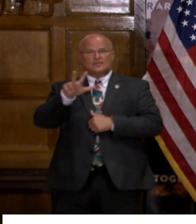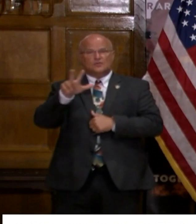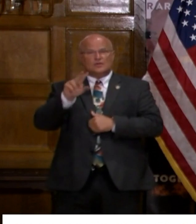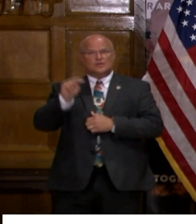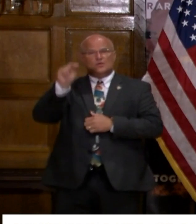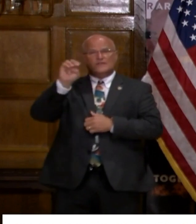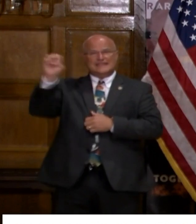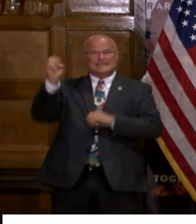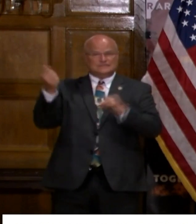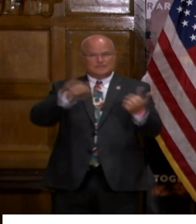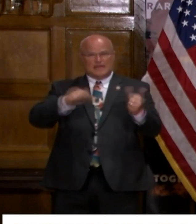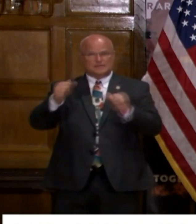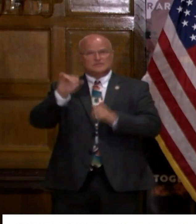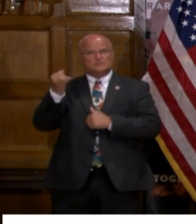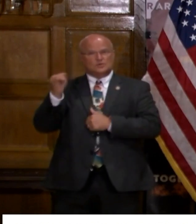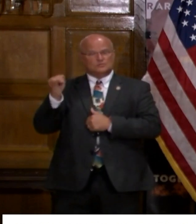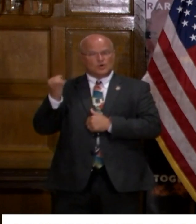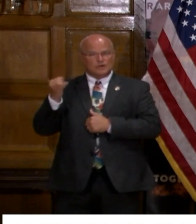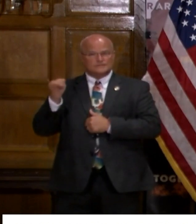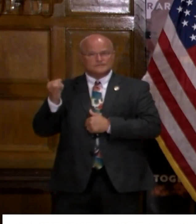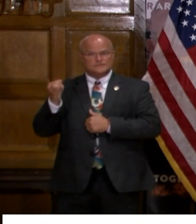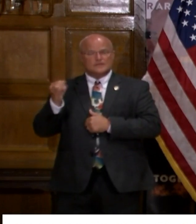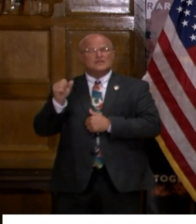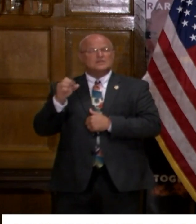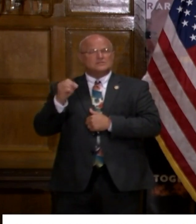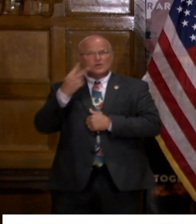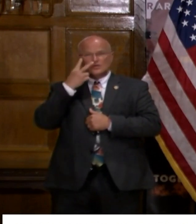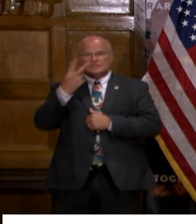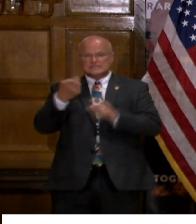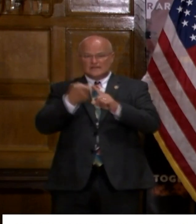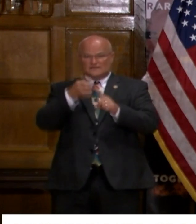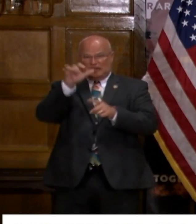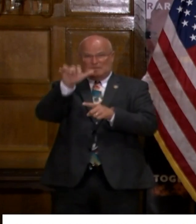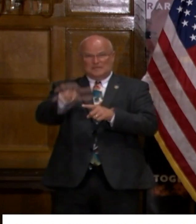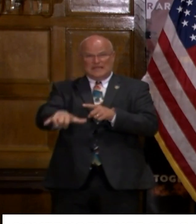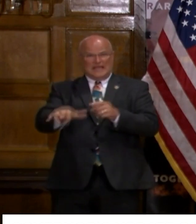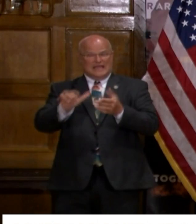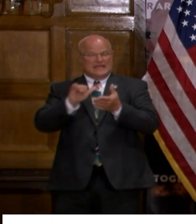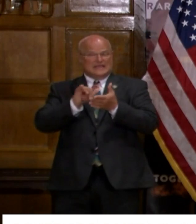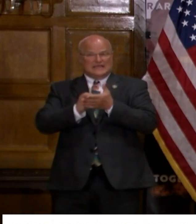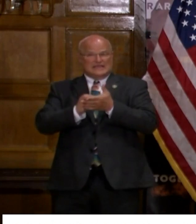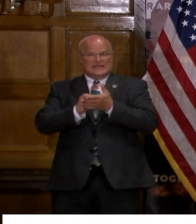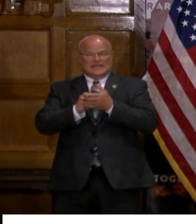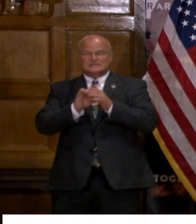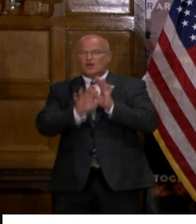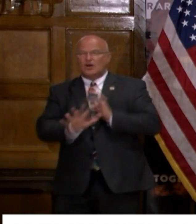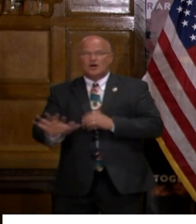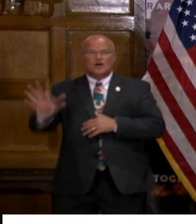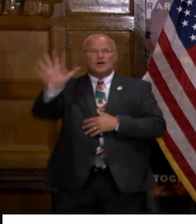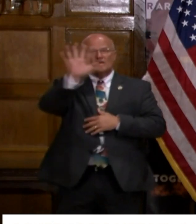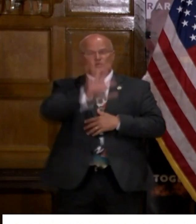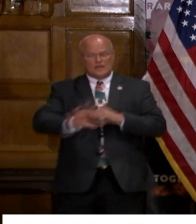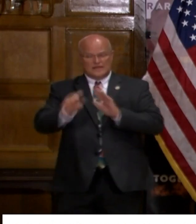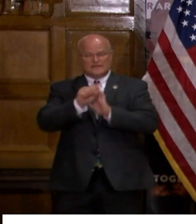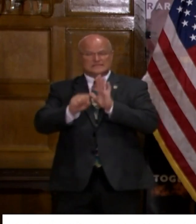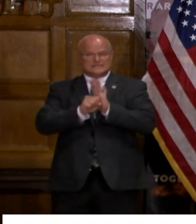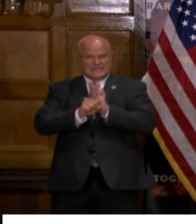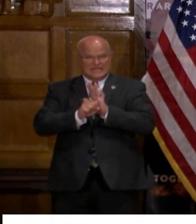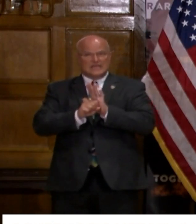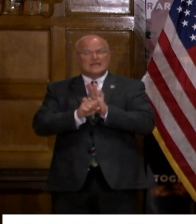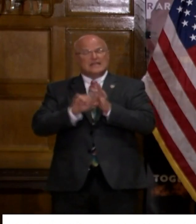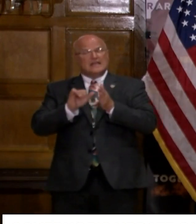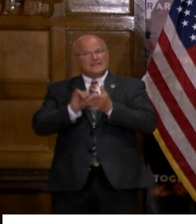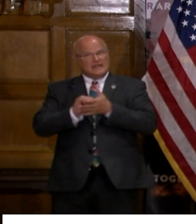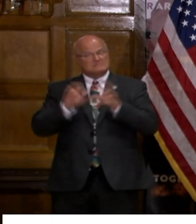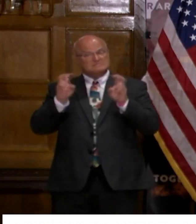at Northeast Baptist in Jonesboro. And so you can see from that it's spread out around the state, which